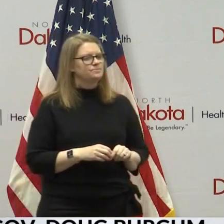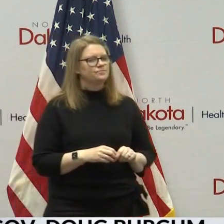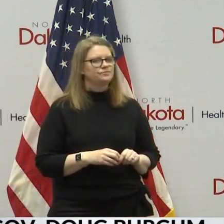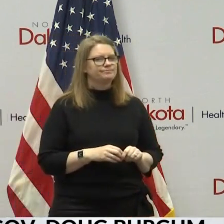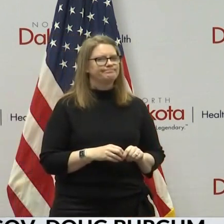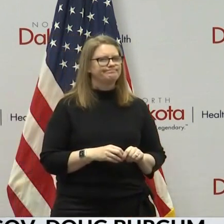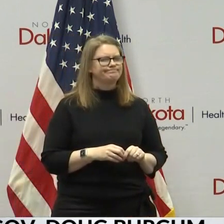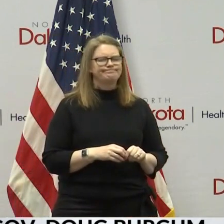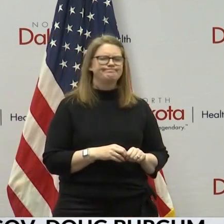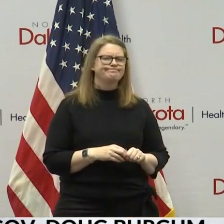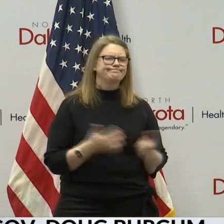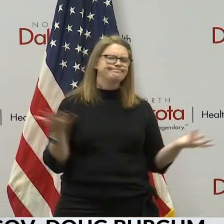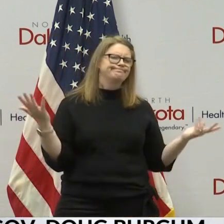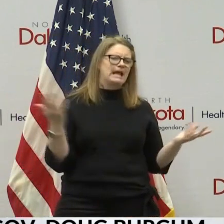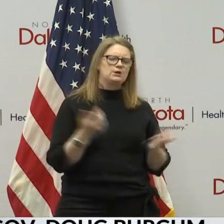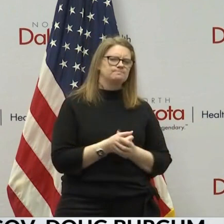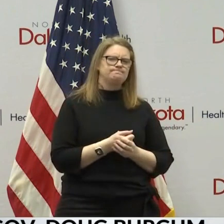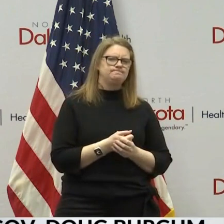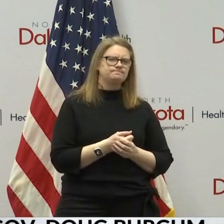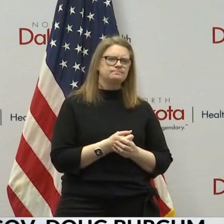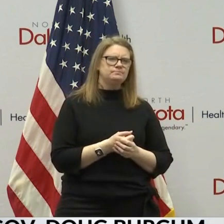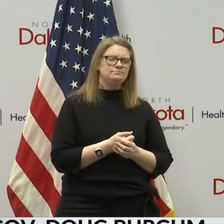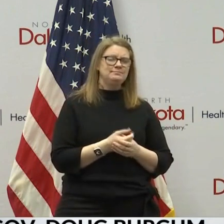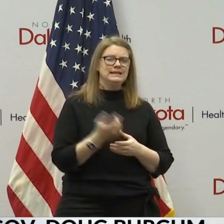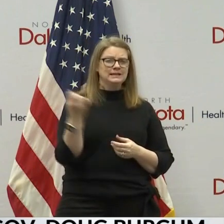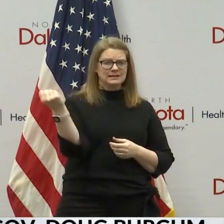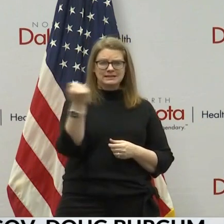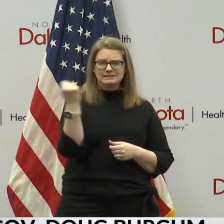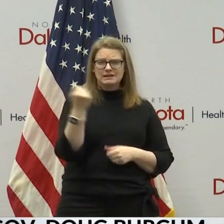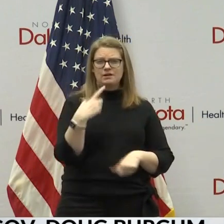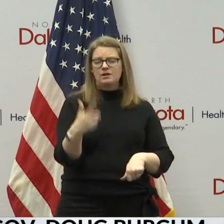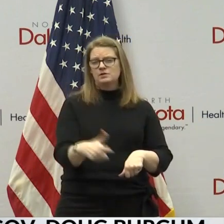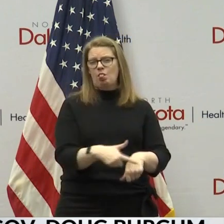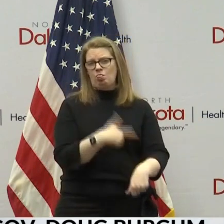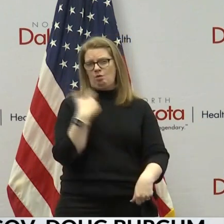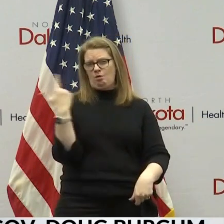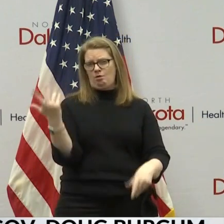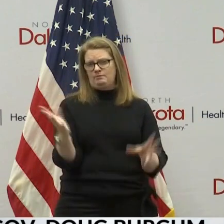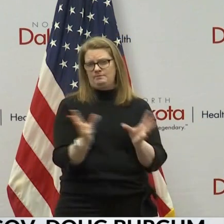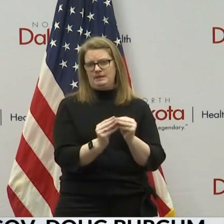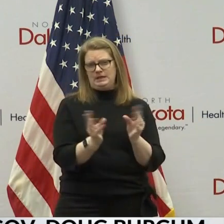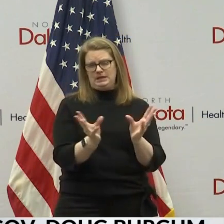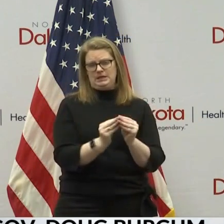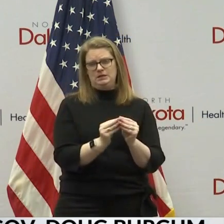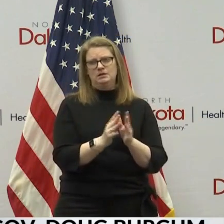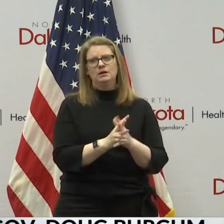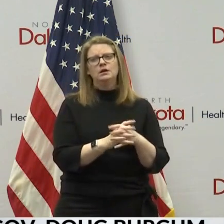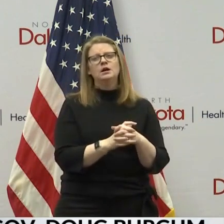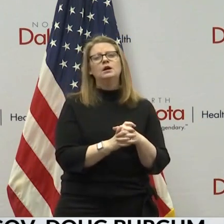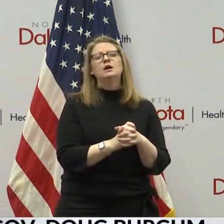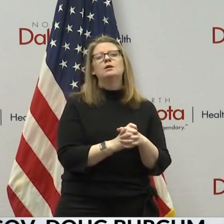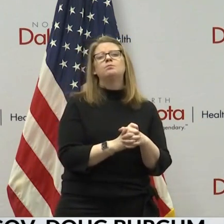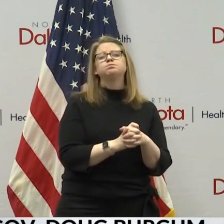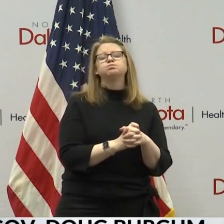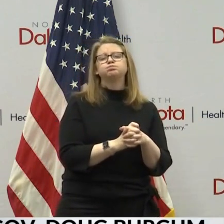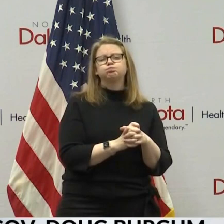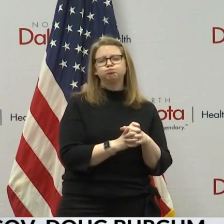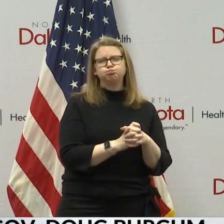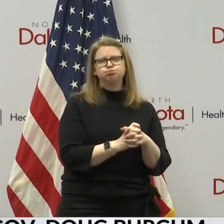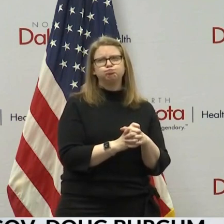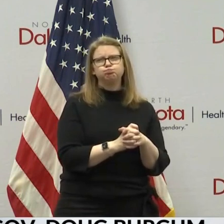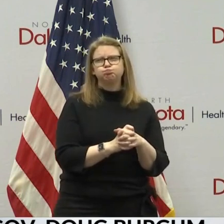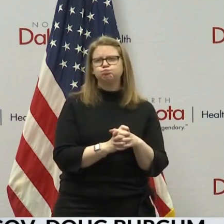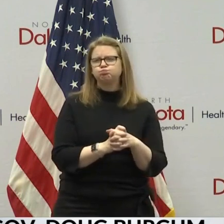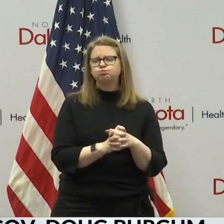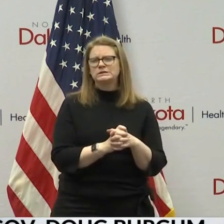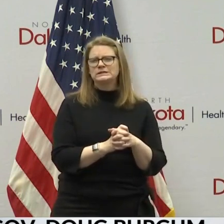I'm uncertain of that. We had a long meeting on Saturday, and again, I think, well, I can say for